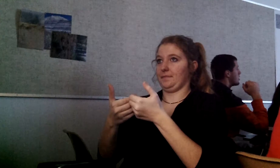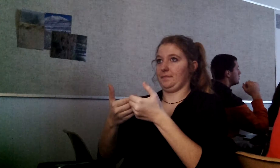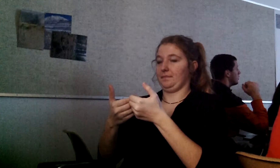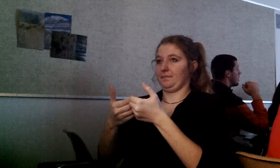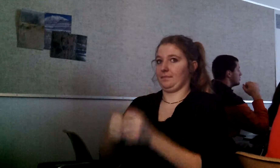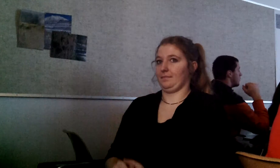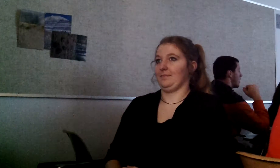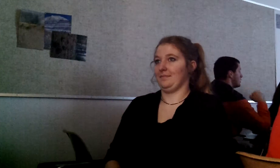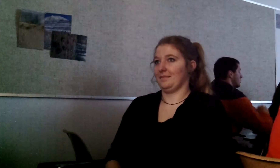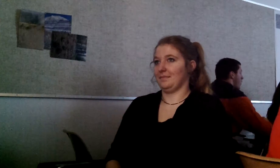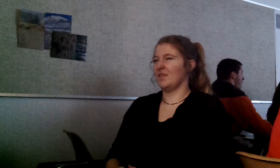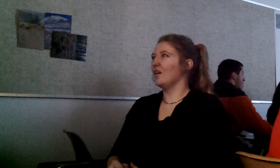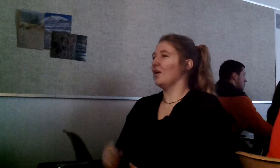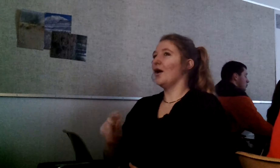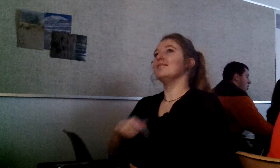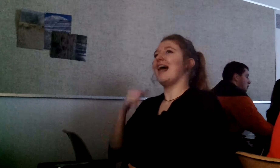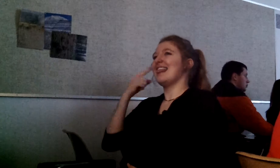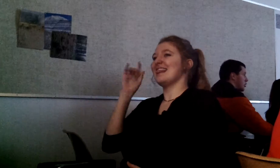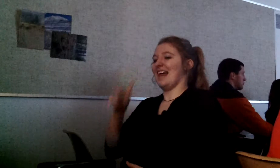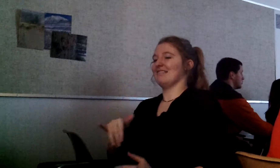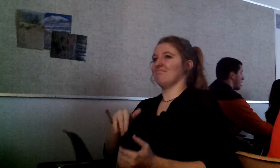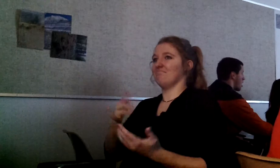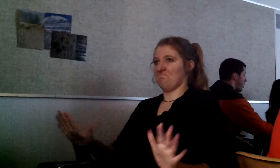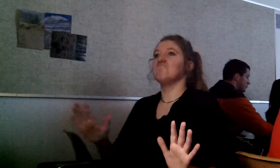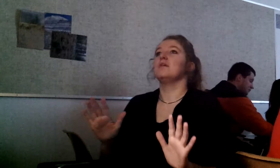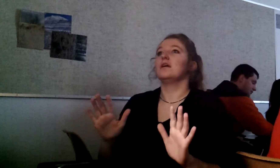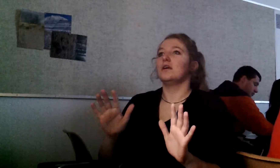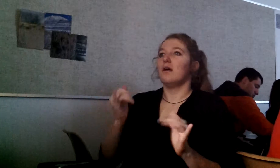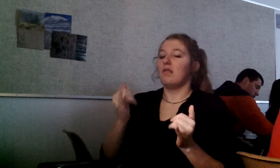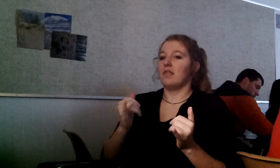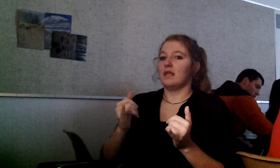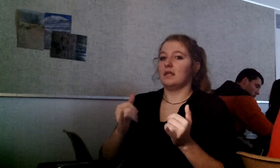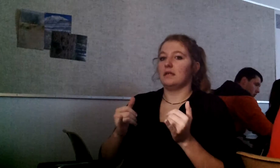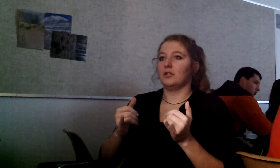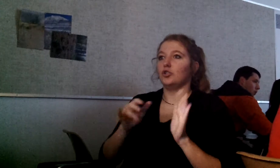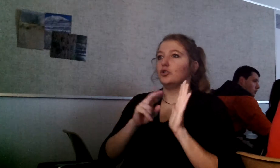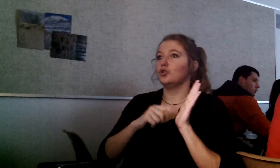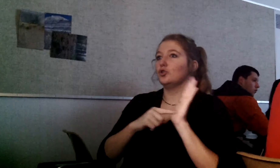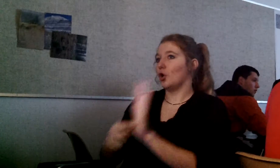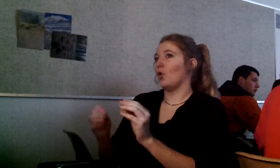Okay, I think that's the end of that video. So that one actually shows a little additional information from the slides in the lecture.